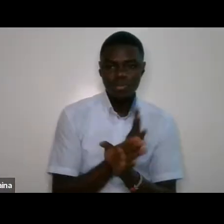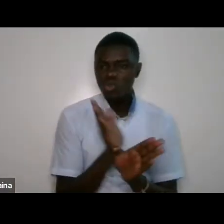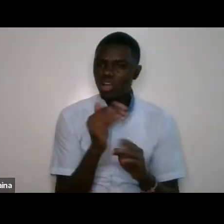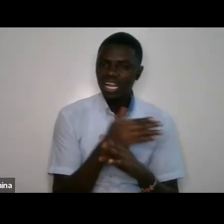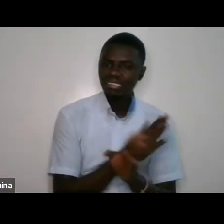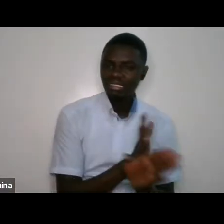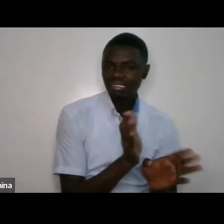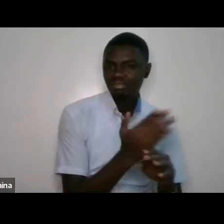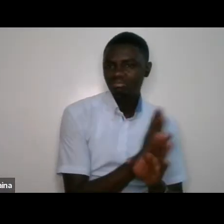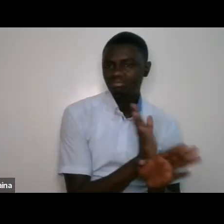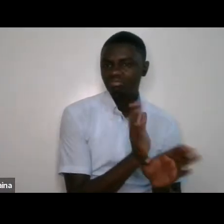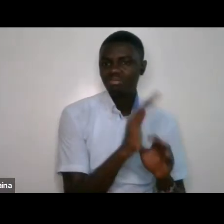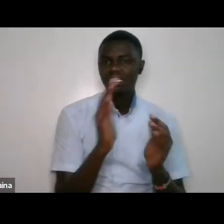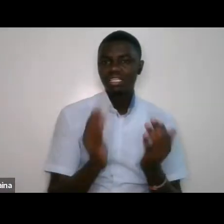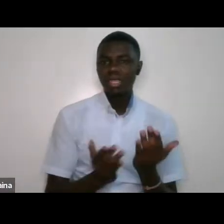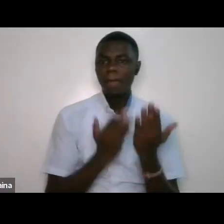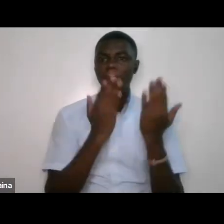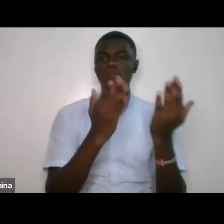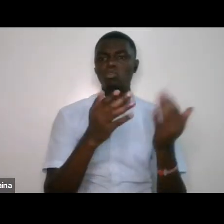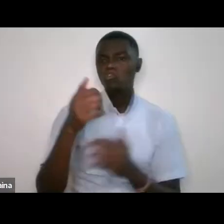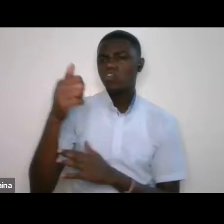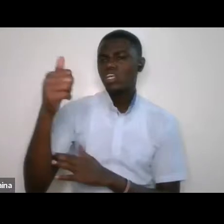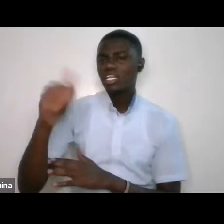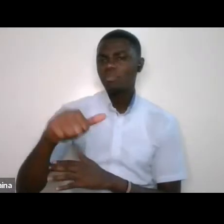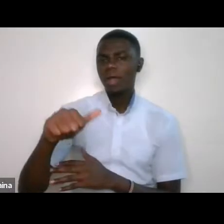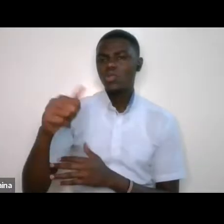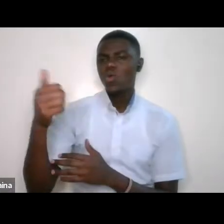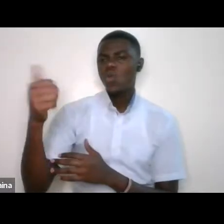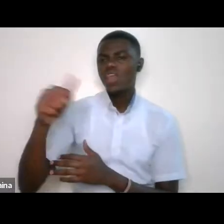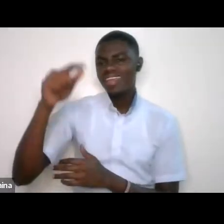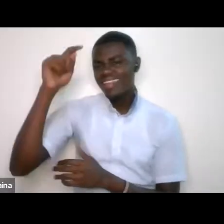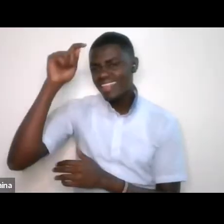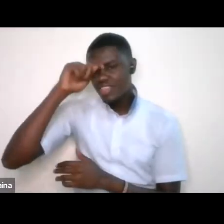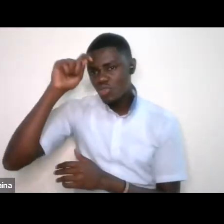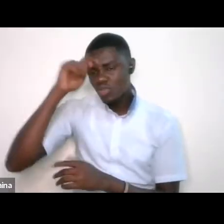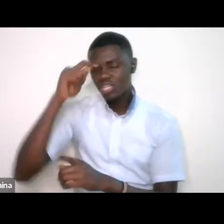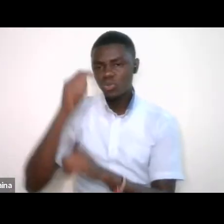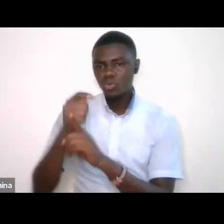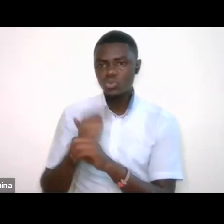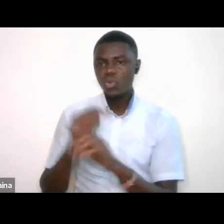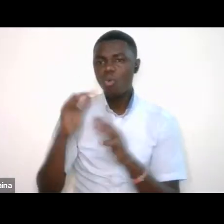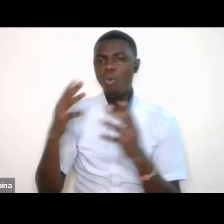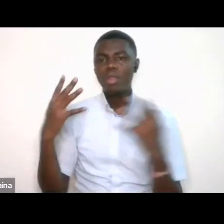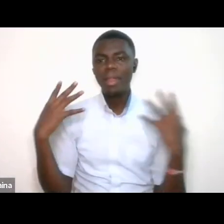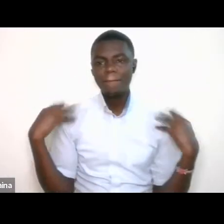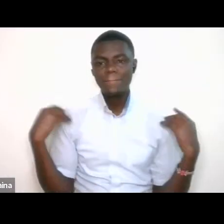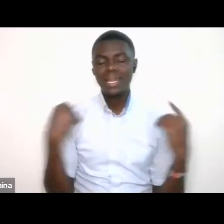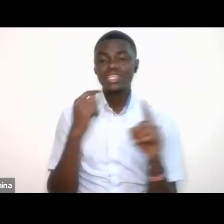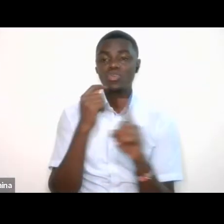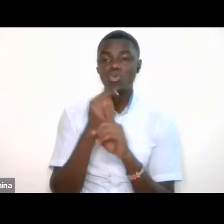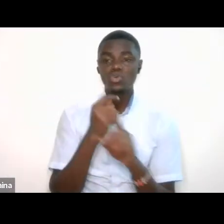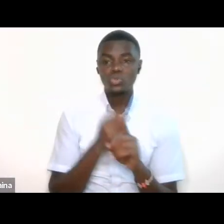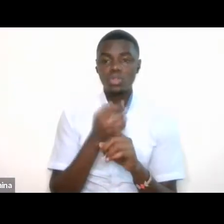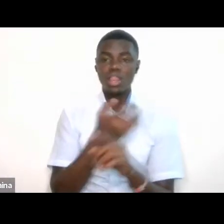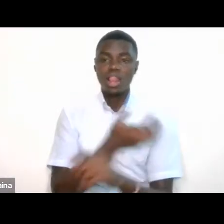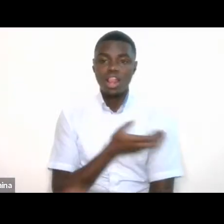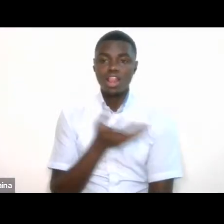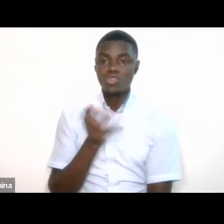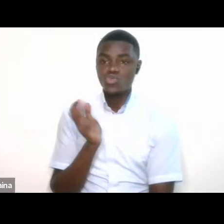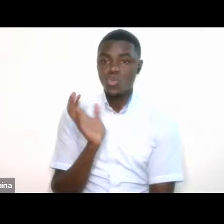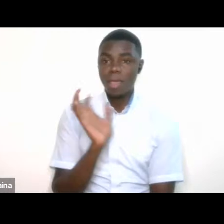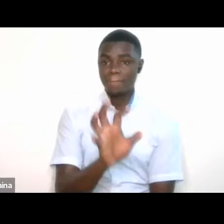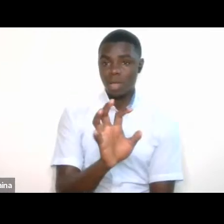have not provided any theoretical tools or practical tools to empower